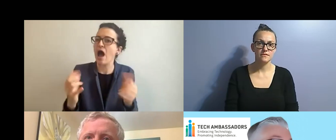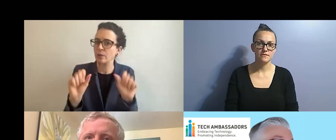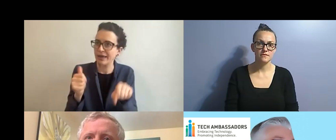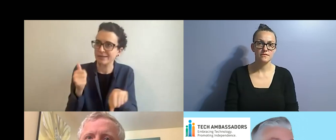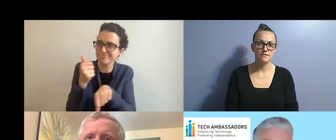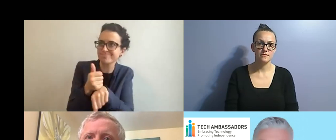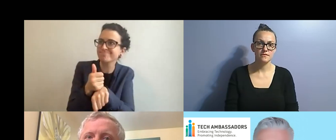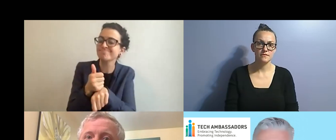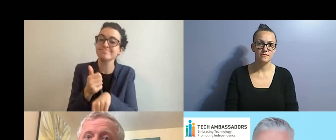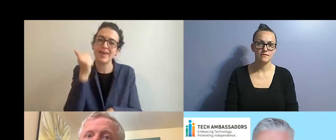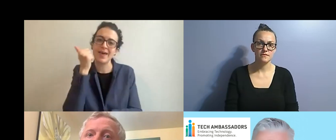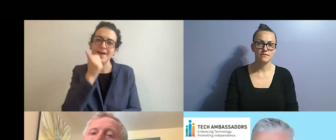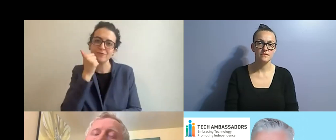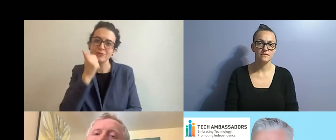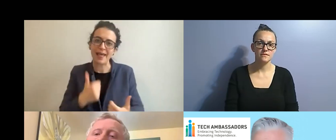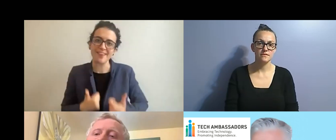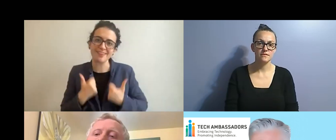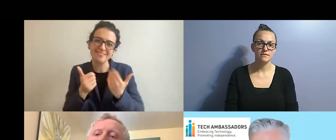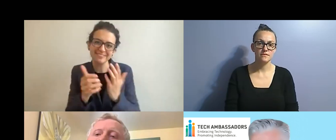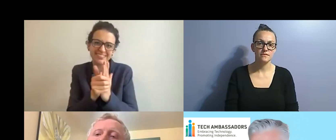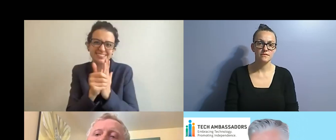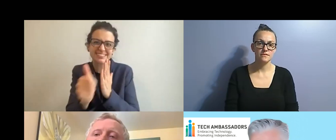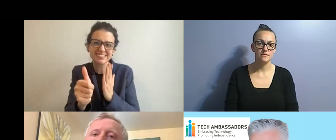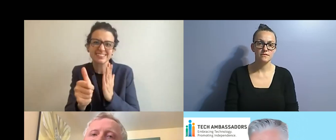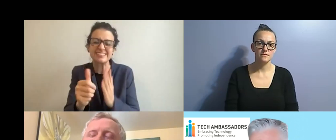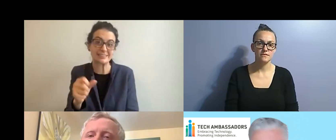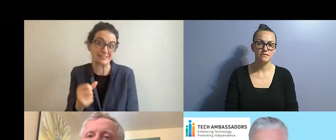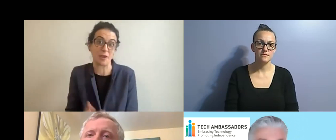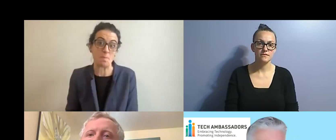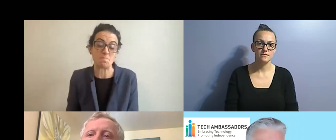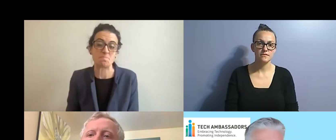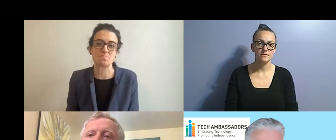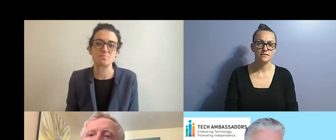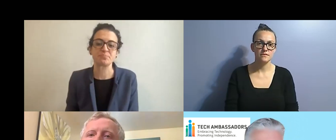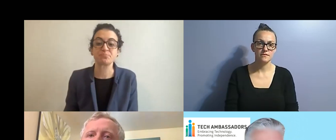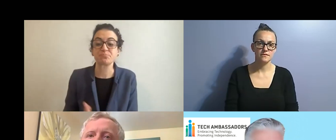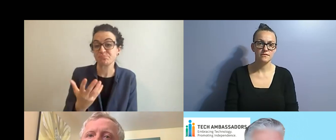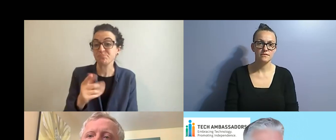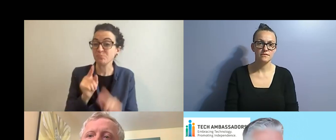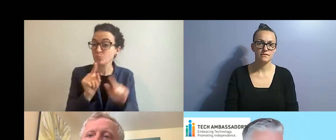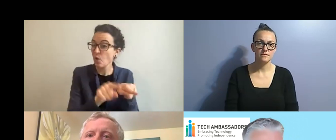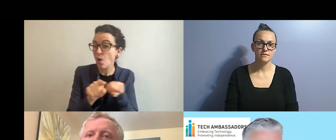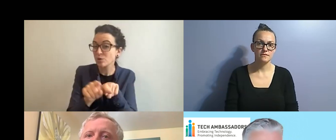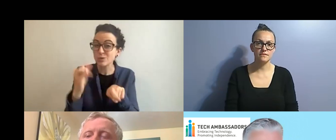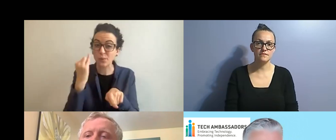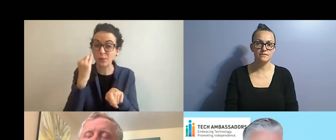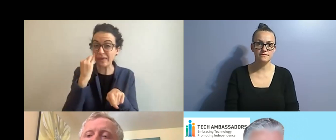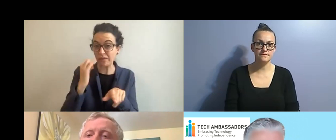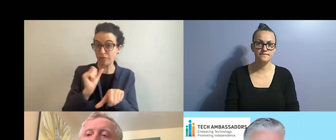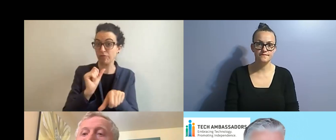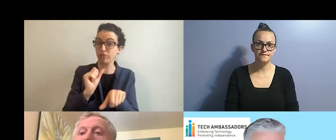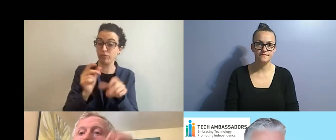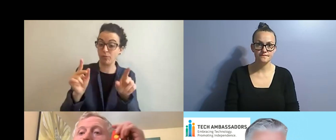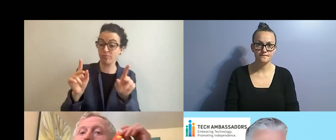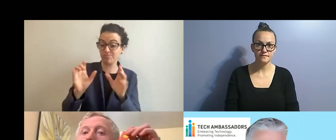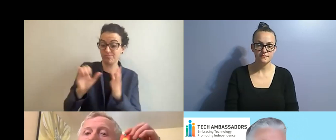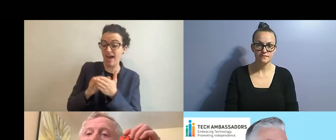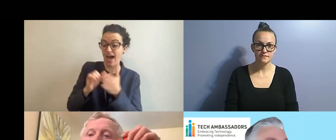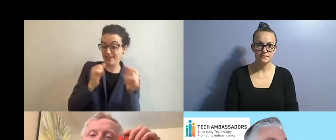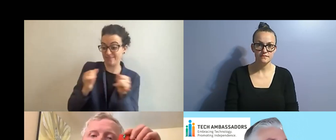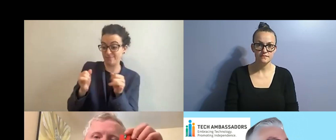living skills. And some of these things can actually happen in a work environment if a person has a job. Right,